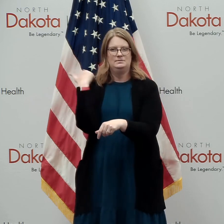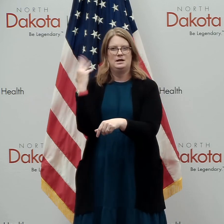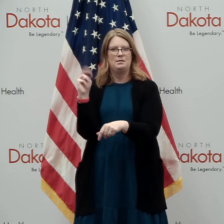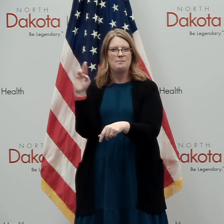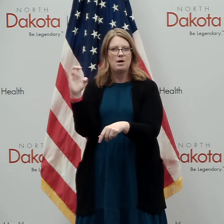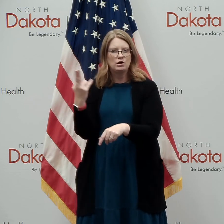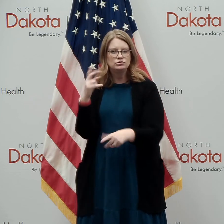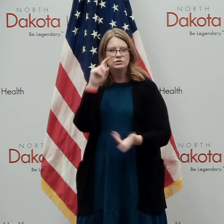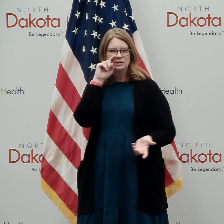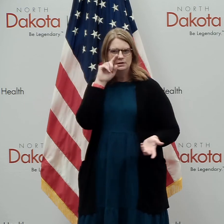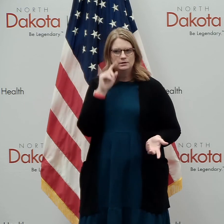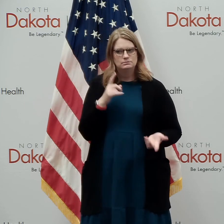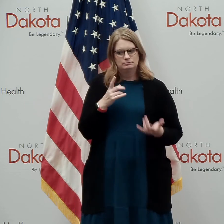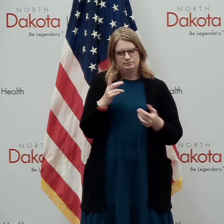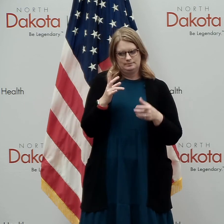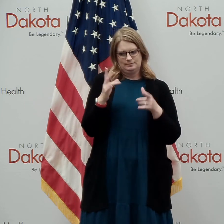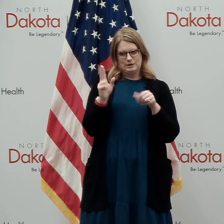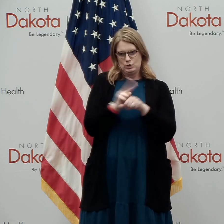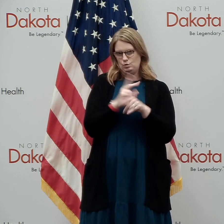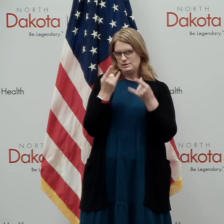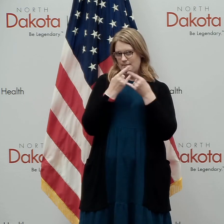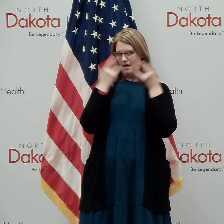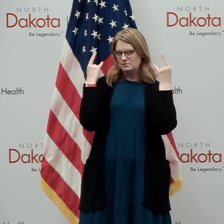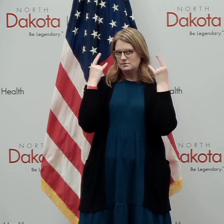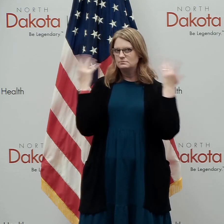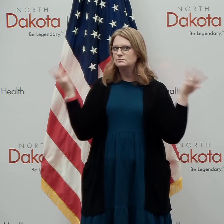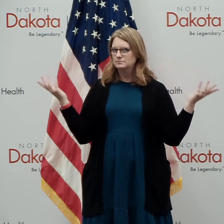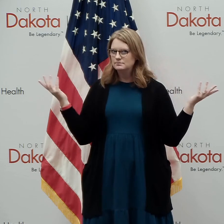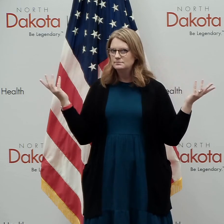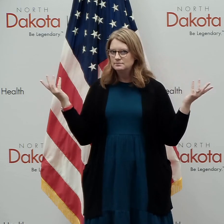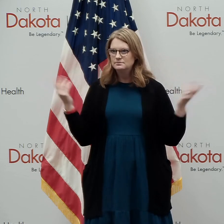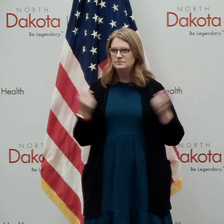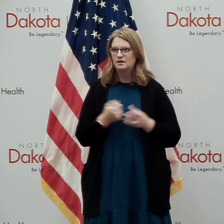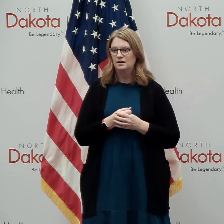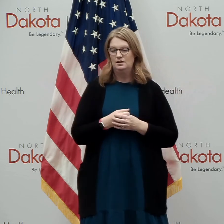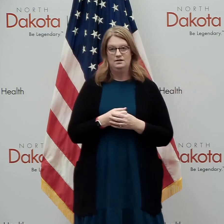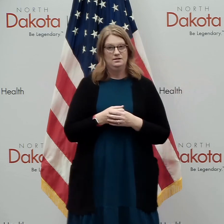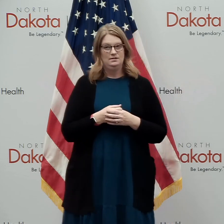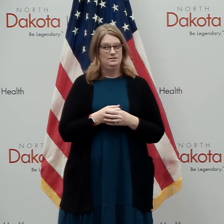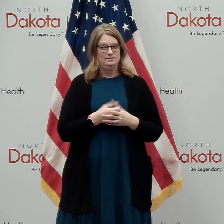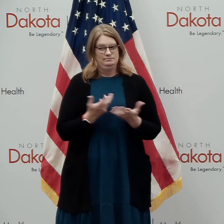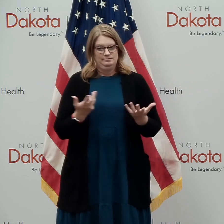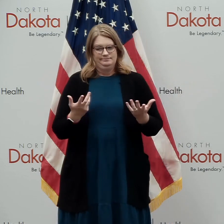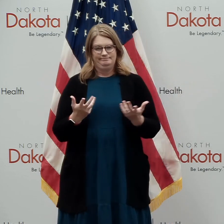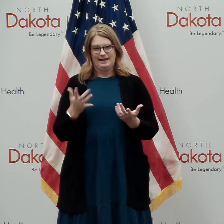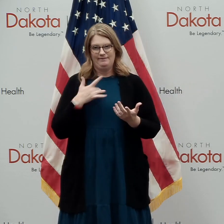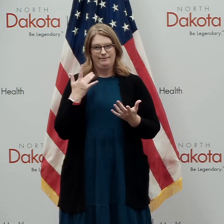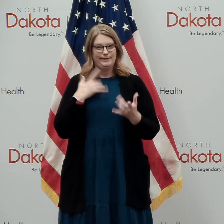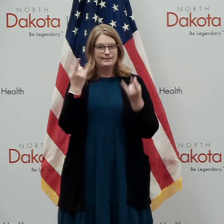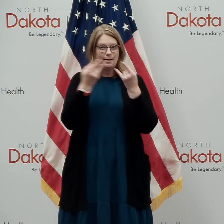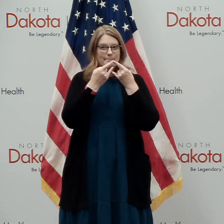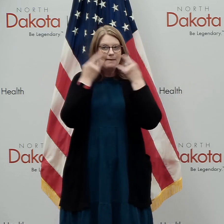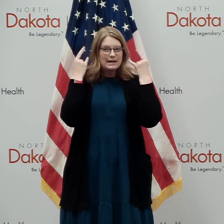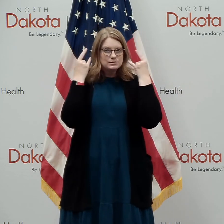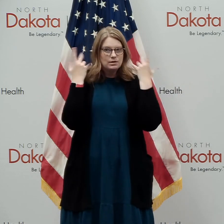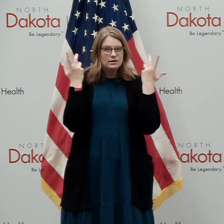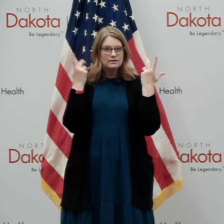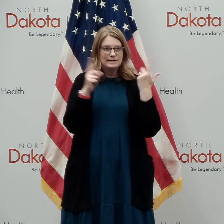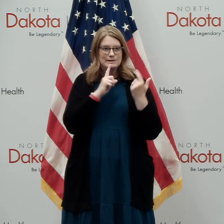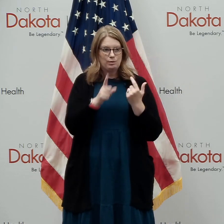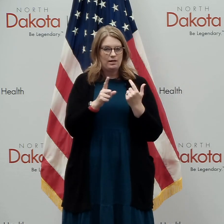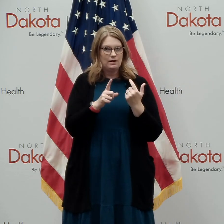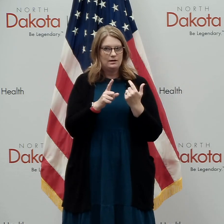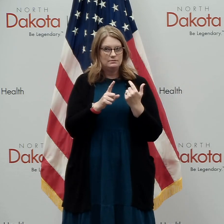of the things that you can do is wear a mask. And so I don't see these things as being opposed to each other. Like I said, I see mask wearing as a path